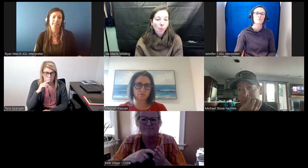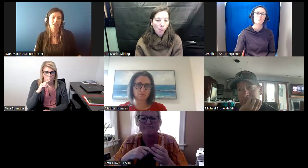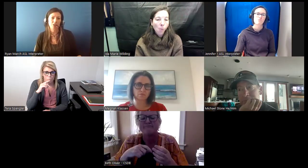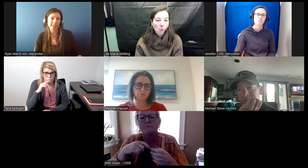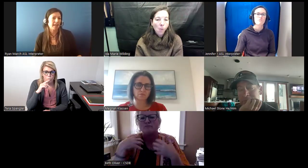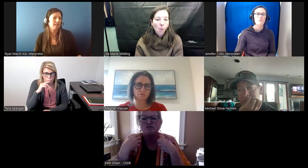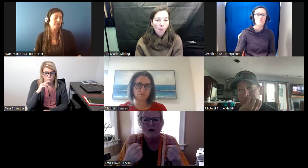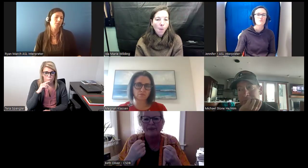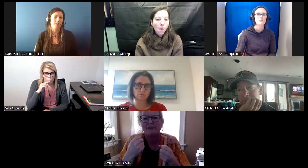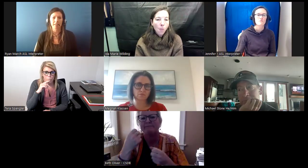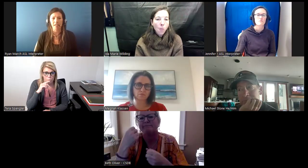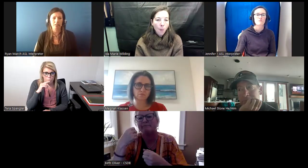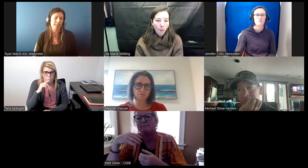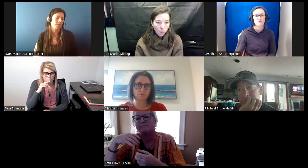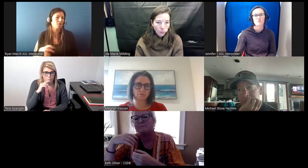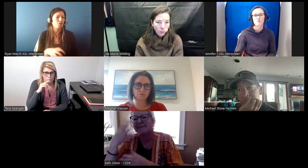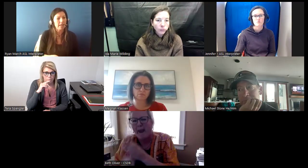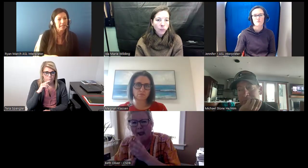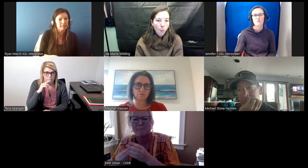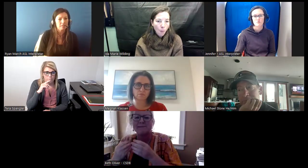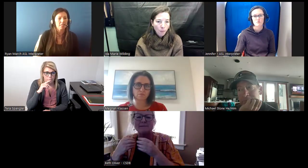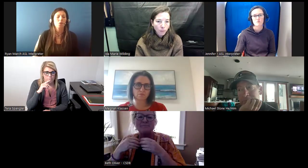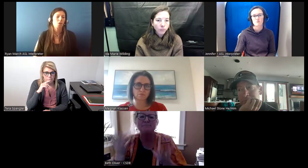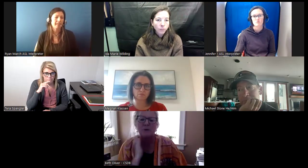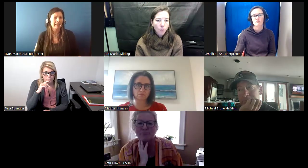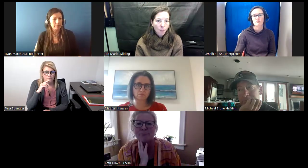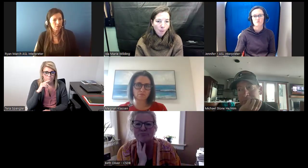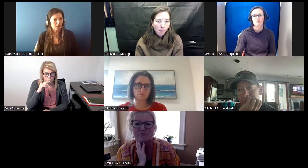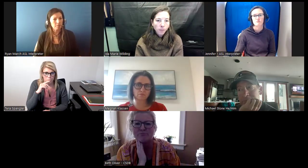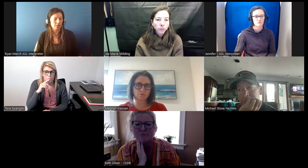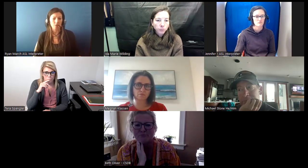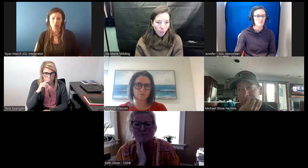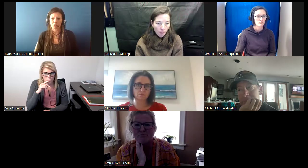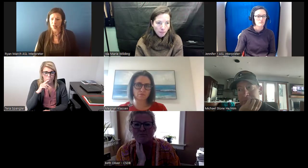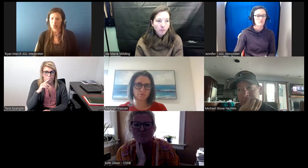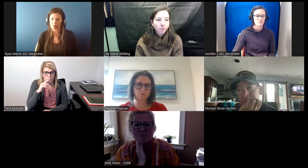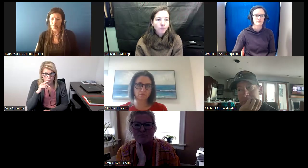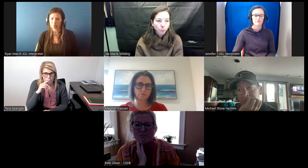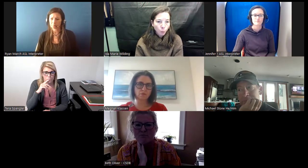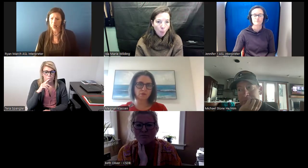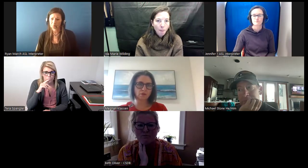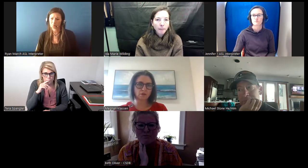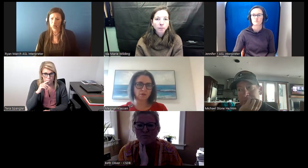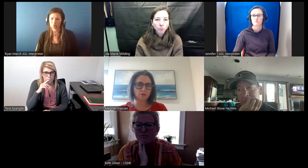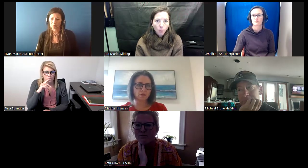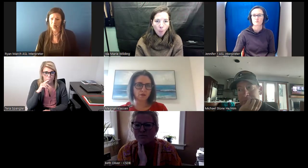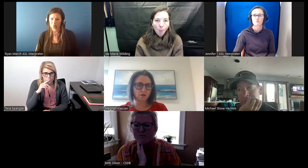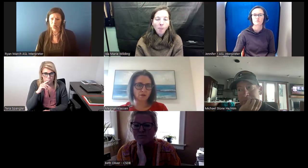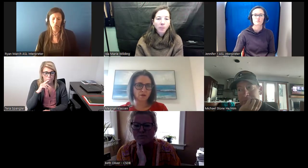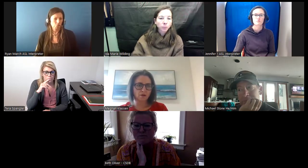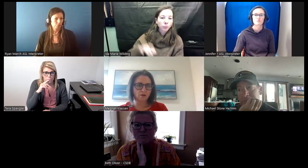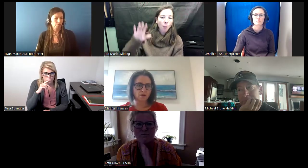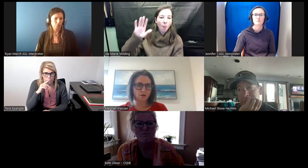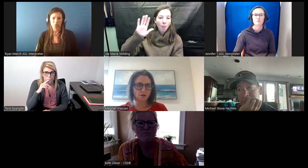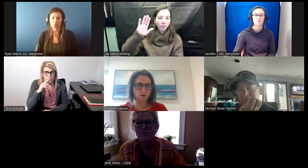can take a look at, see what's in there, see some of the strengths, where the gaps are based on those results as well.